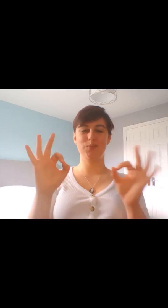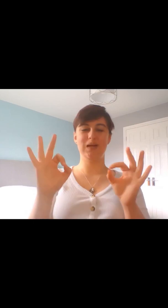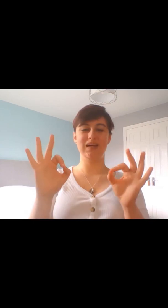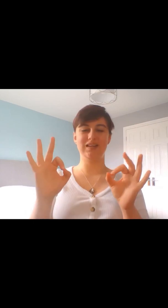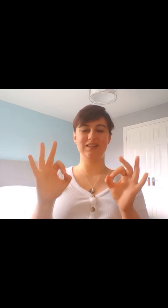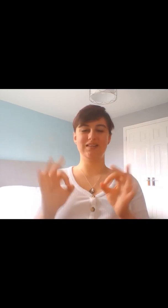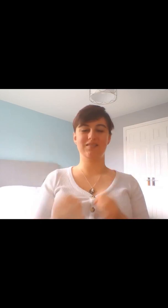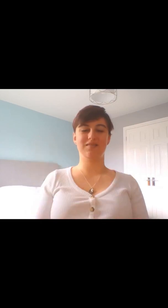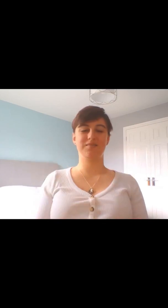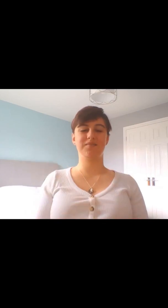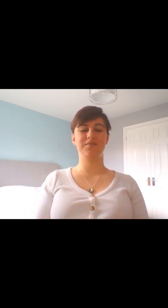brilliant,